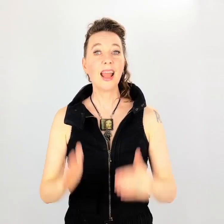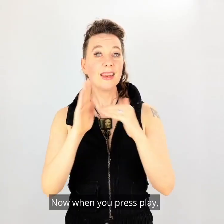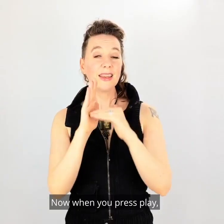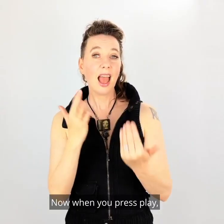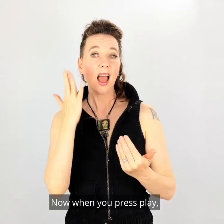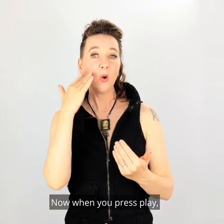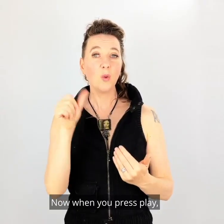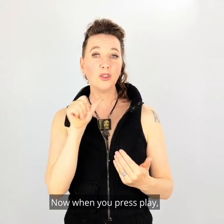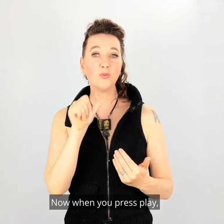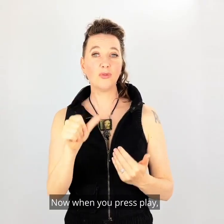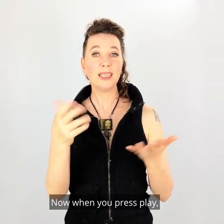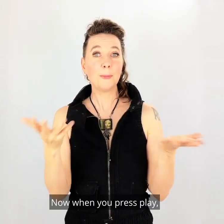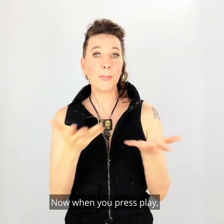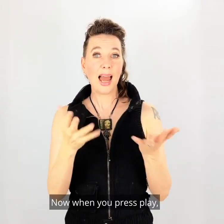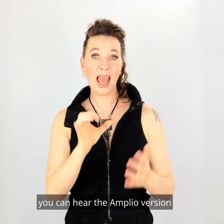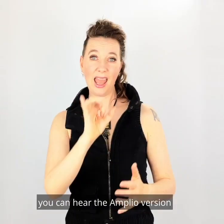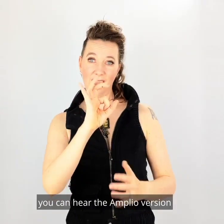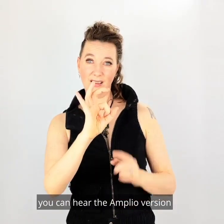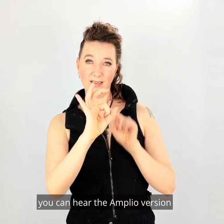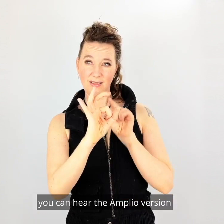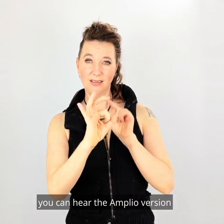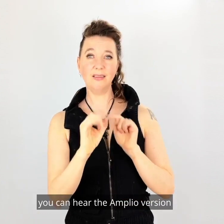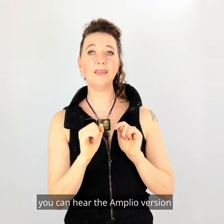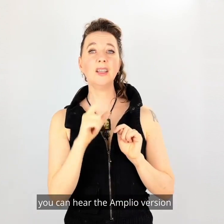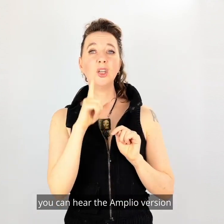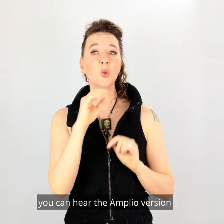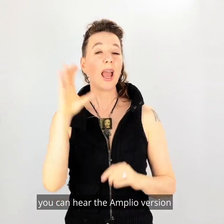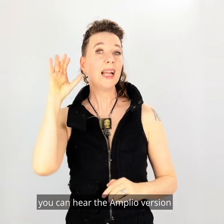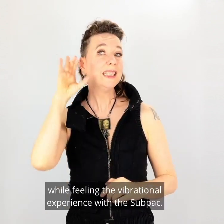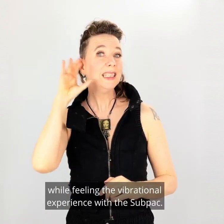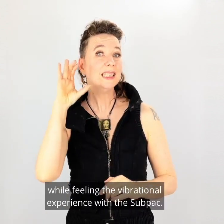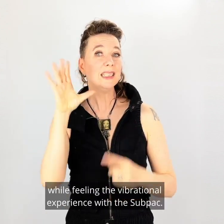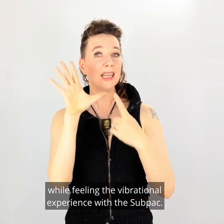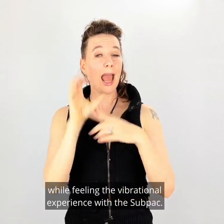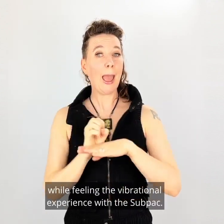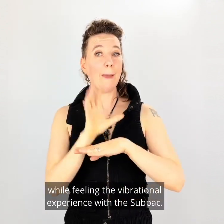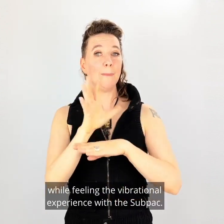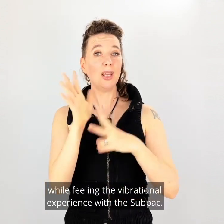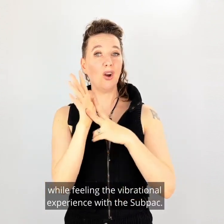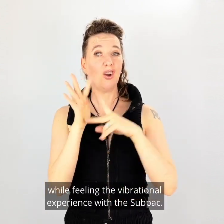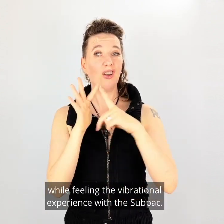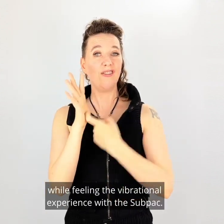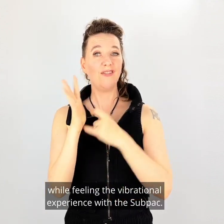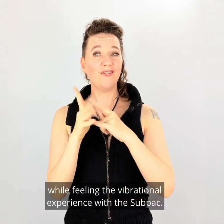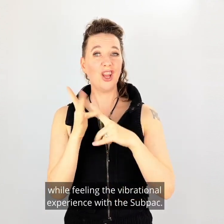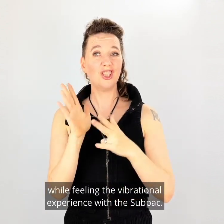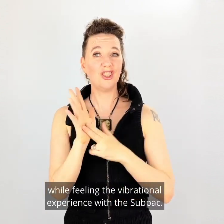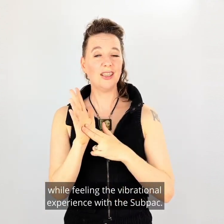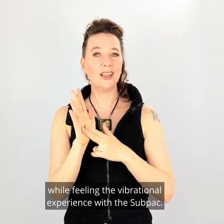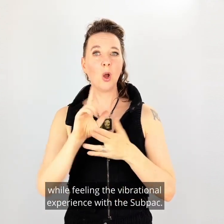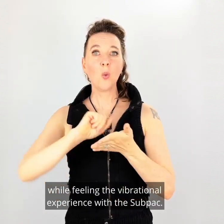Now, when you press play, you can hear the Amplio version while feeling the vibrational experience with the